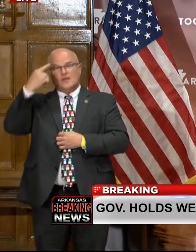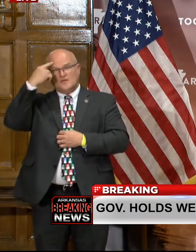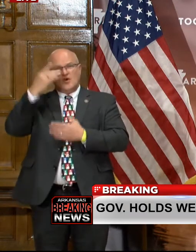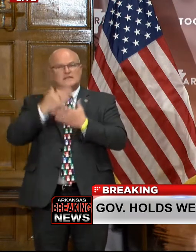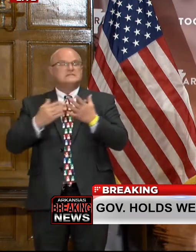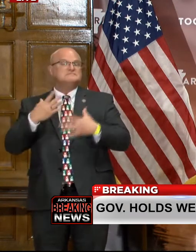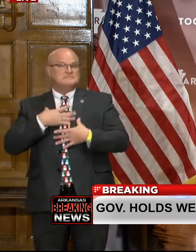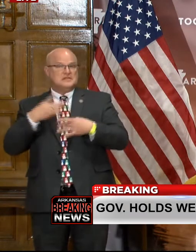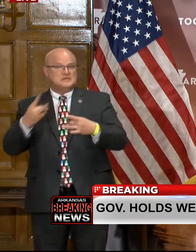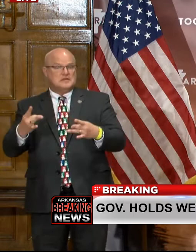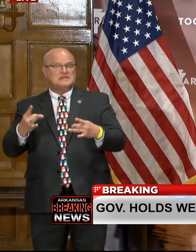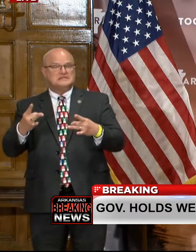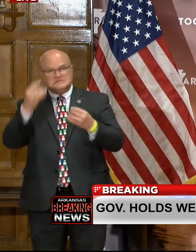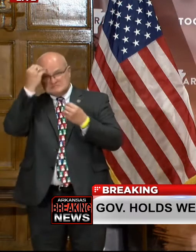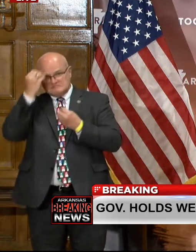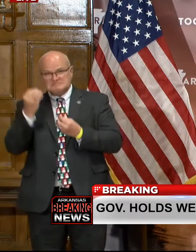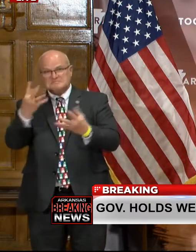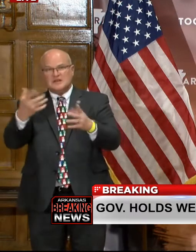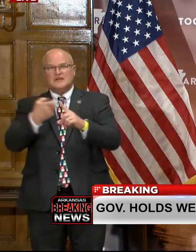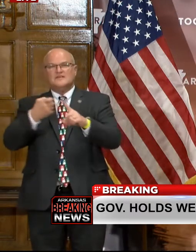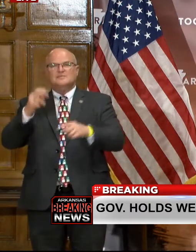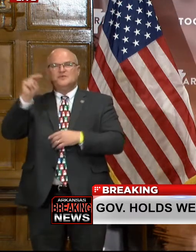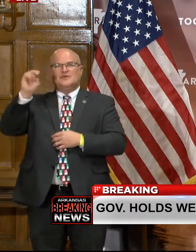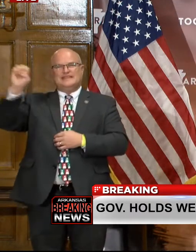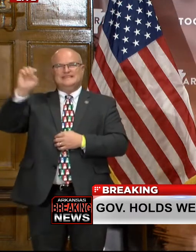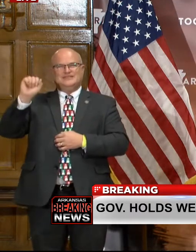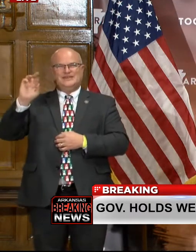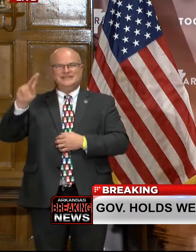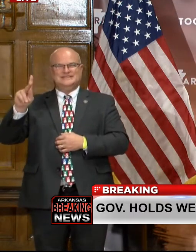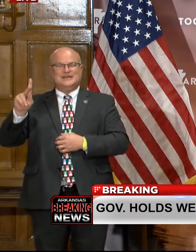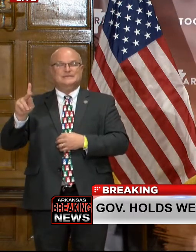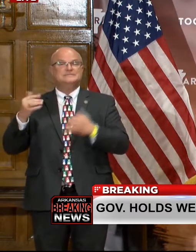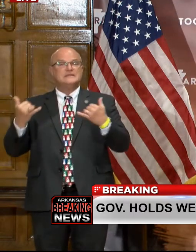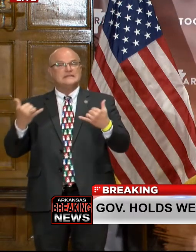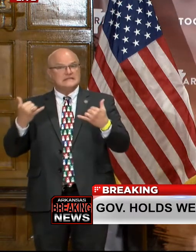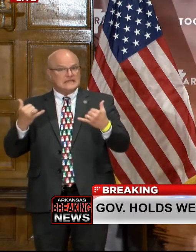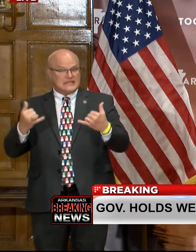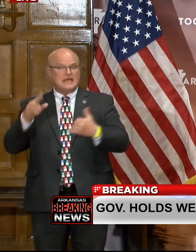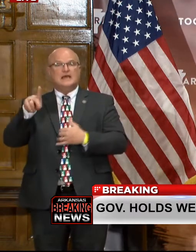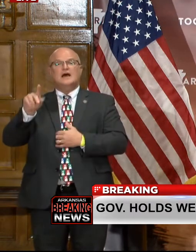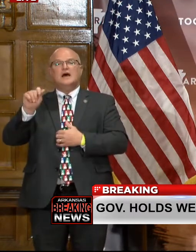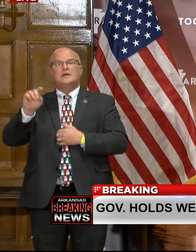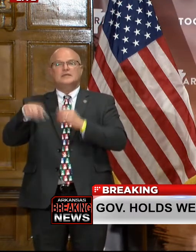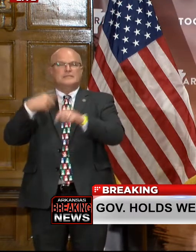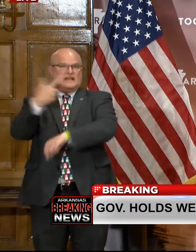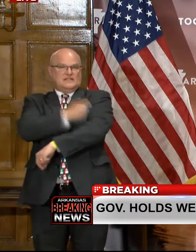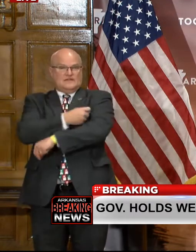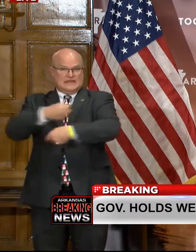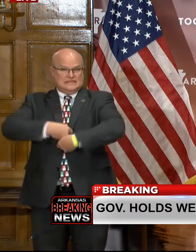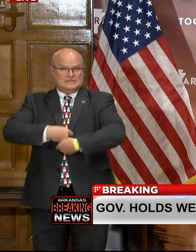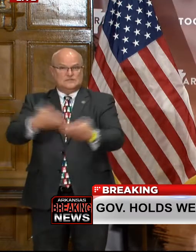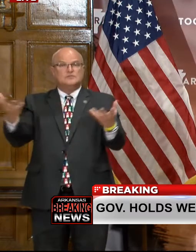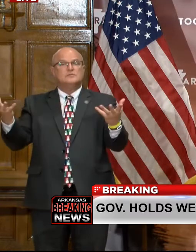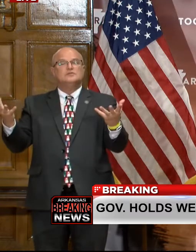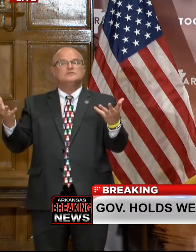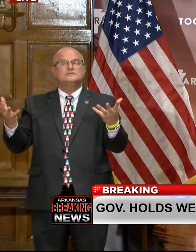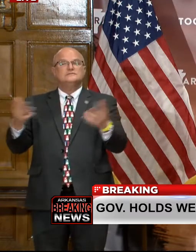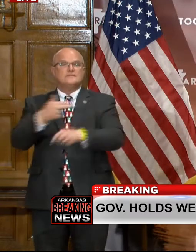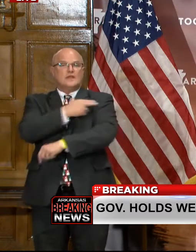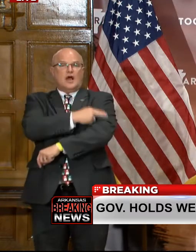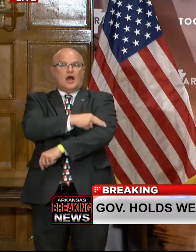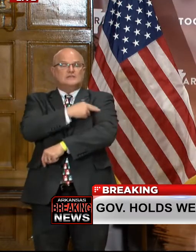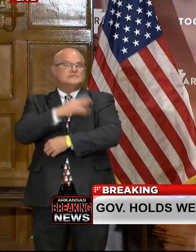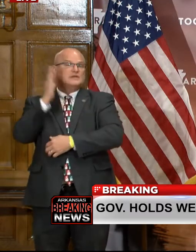some interesting insights from Northeast Arkansas. Today, we'll give an update on the vaccine distribution, hospital